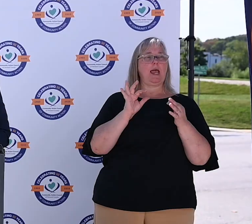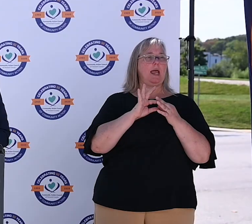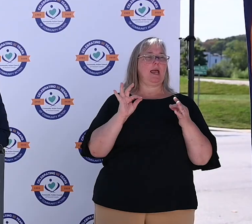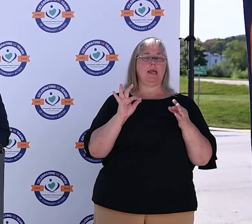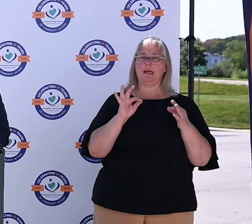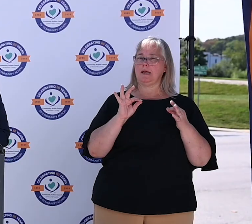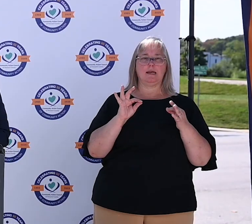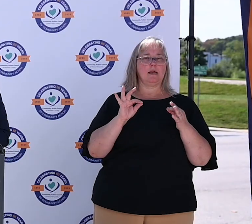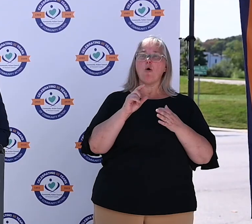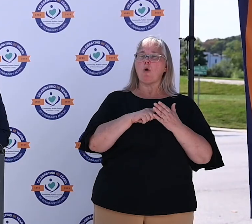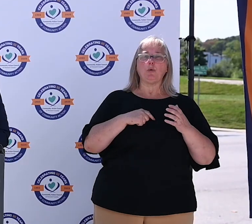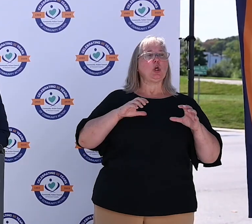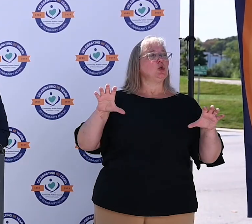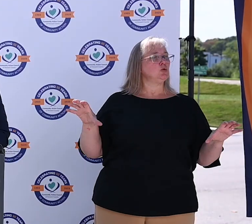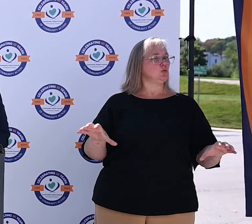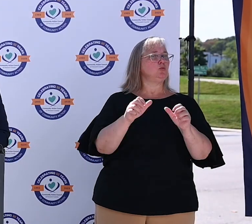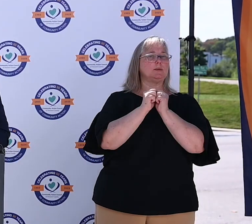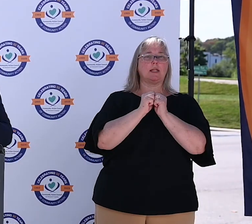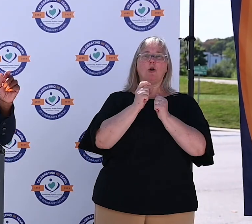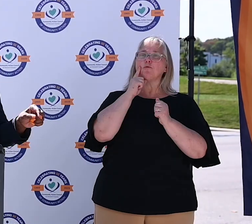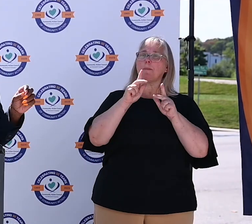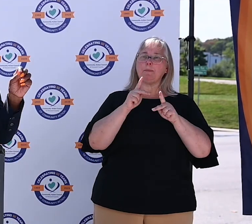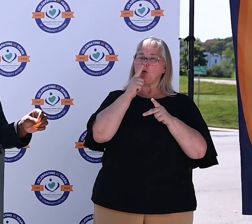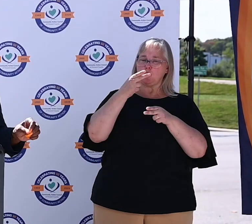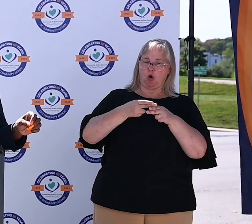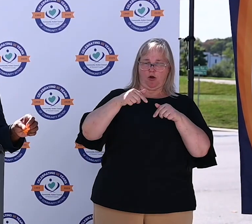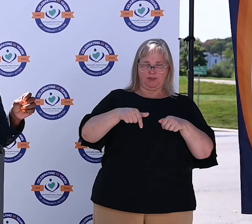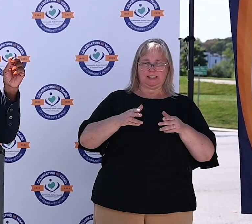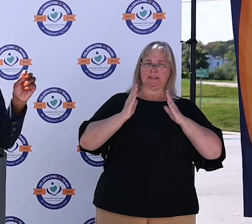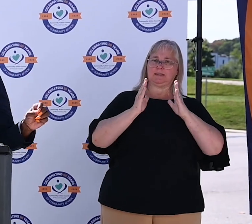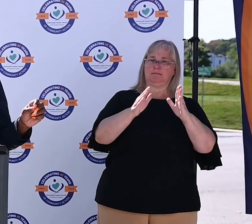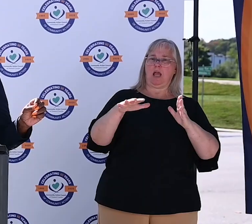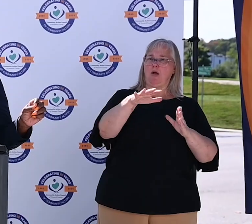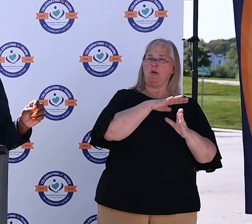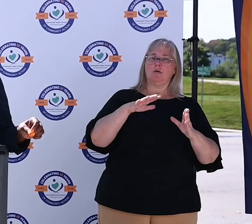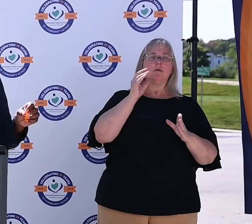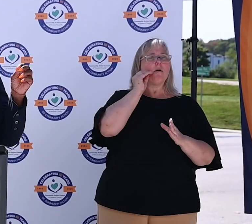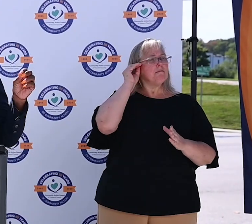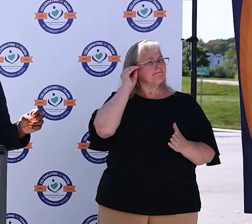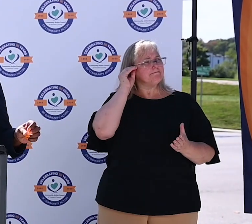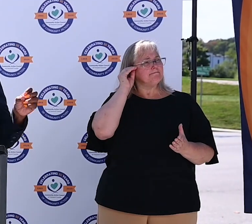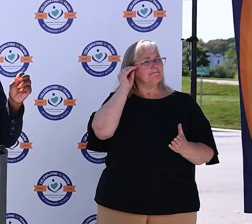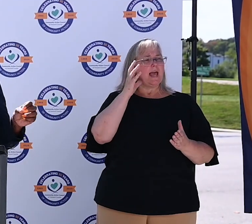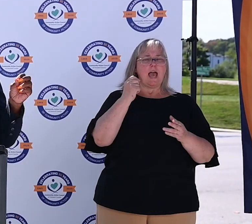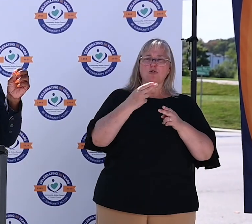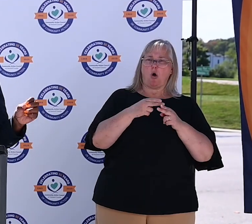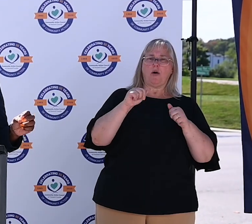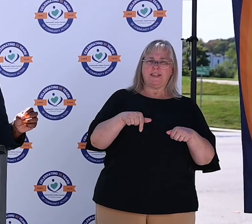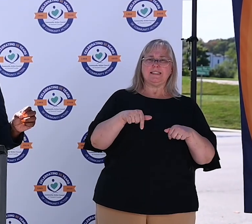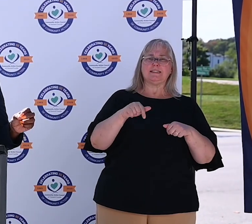we do together for the people who call this corridor home and call